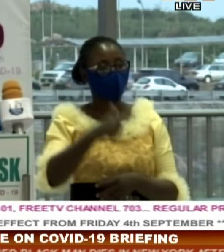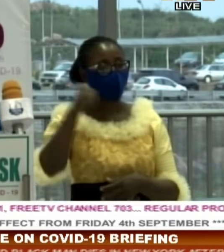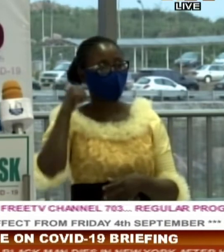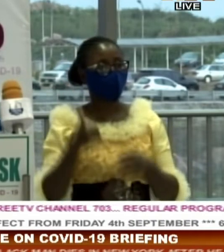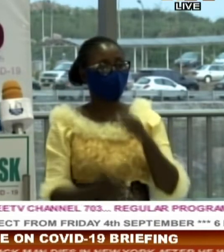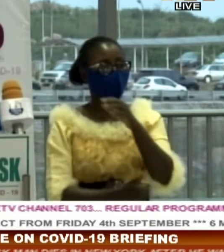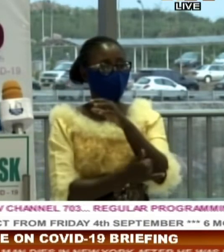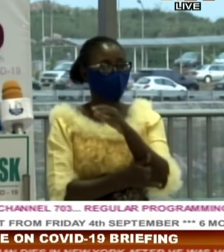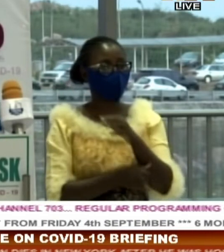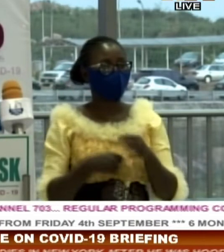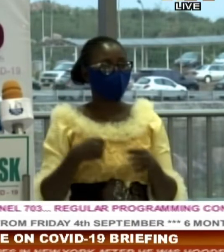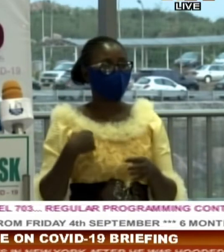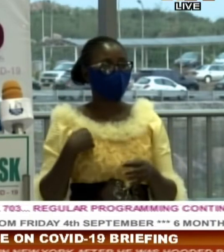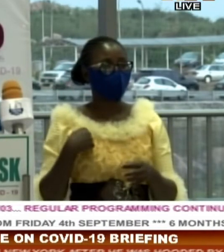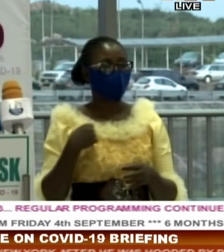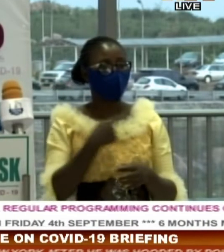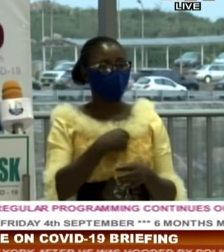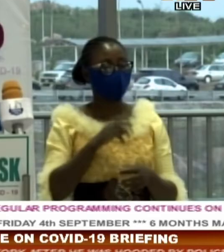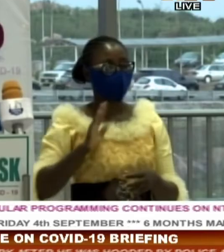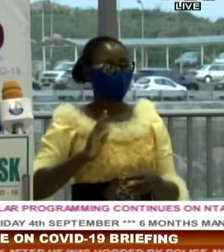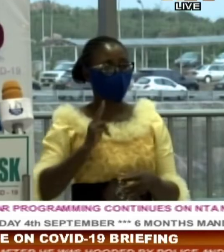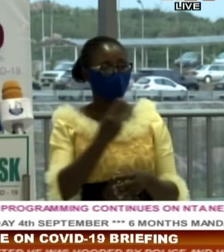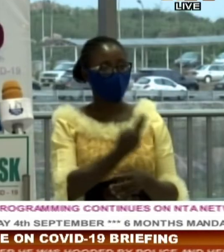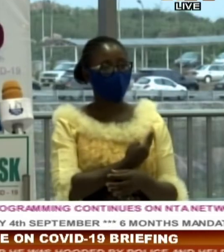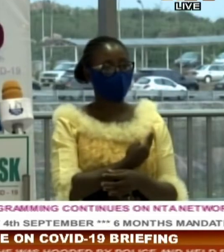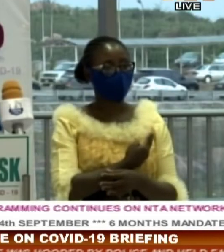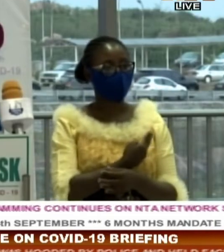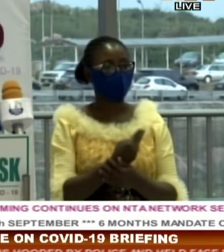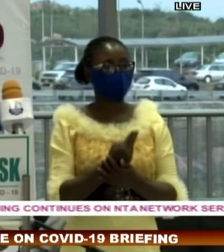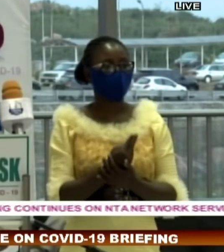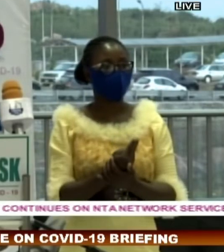ta mu hikima, in ku zo mu ma aje ku. Wannan shine